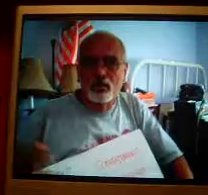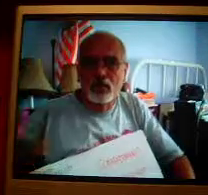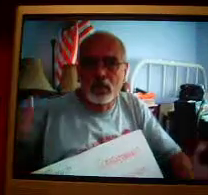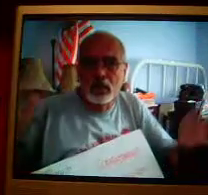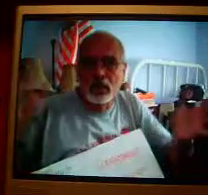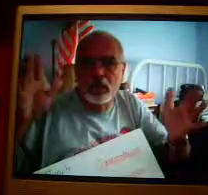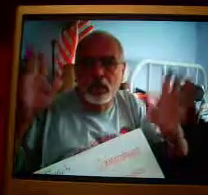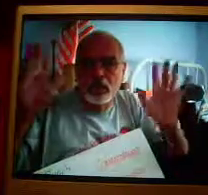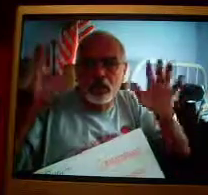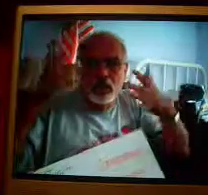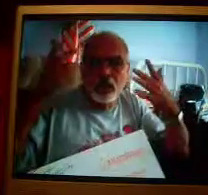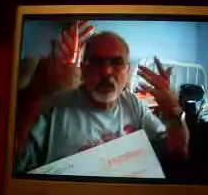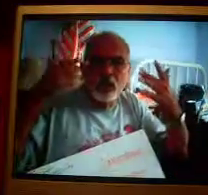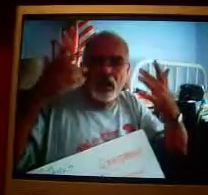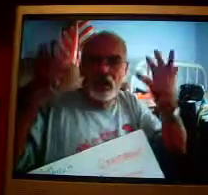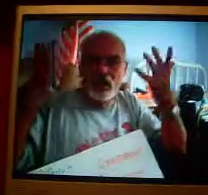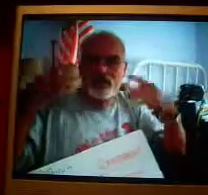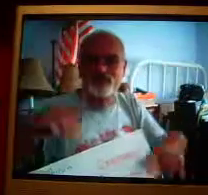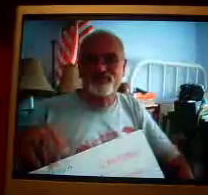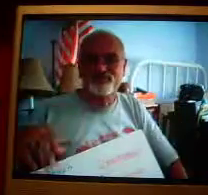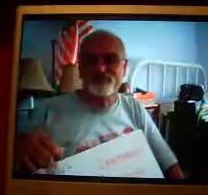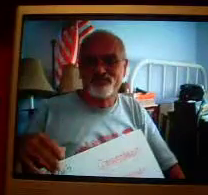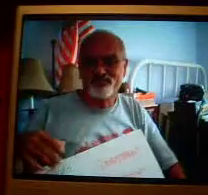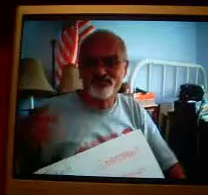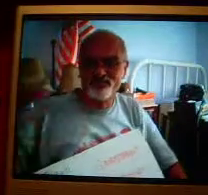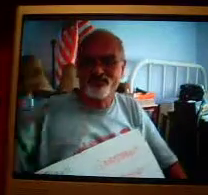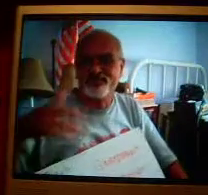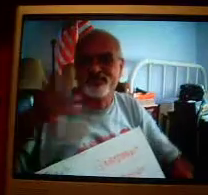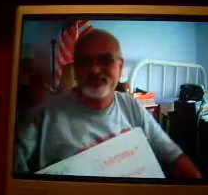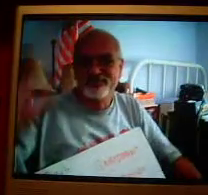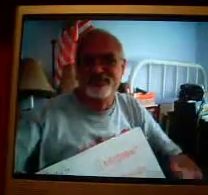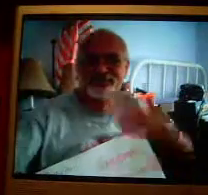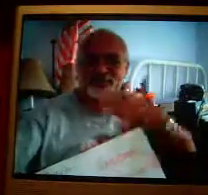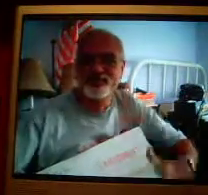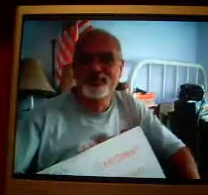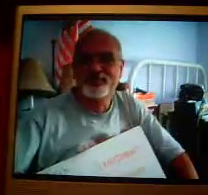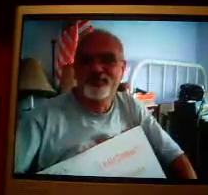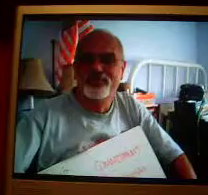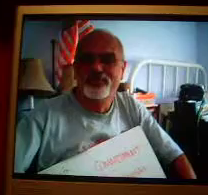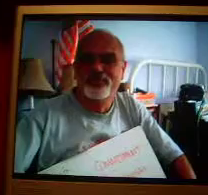the point? Yeah. Thank you.